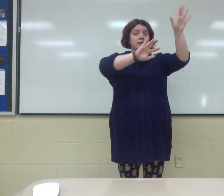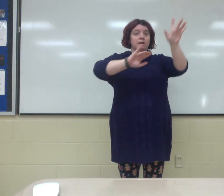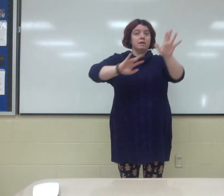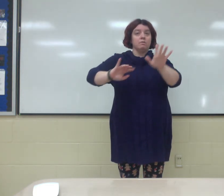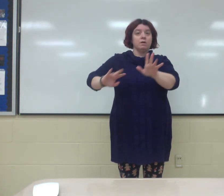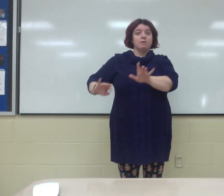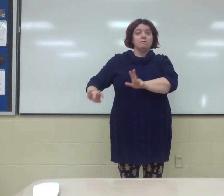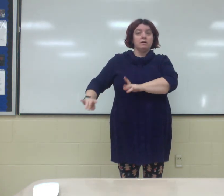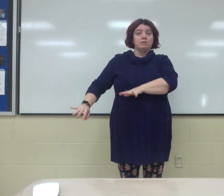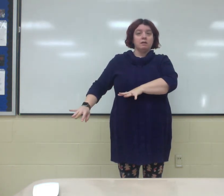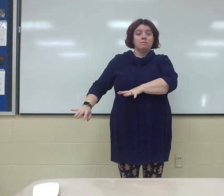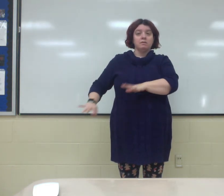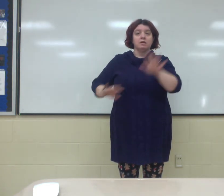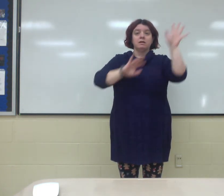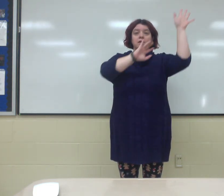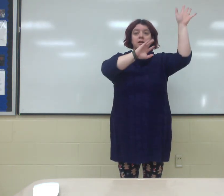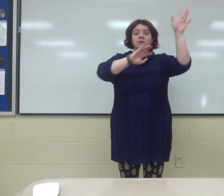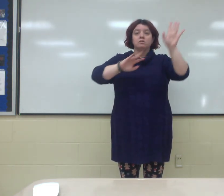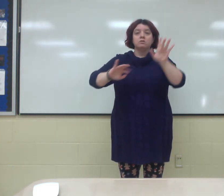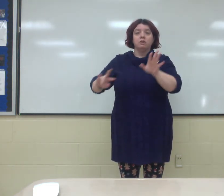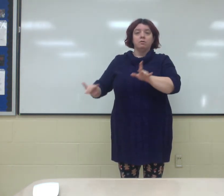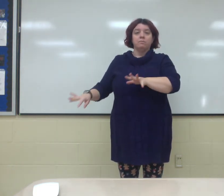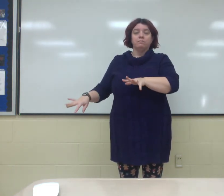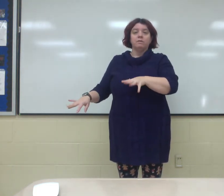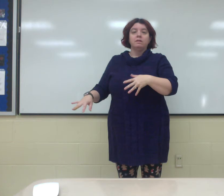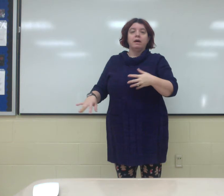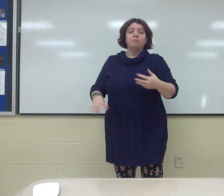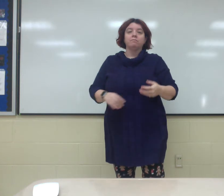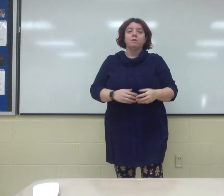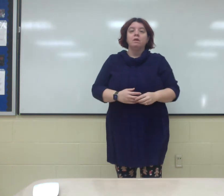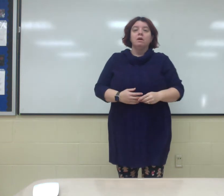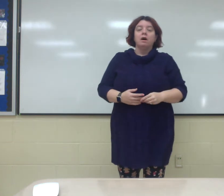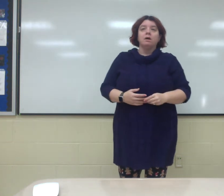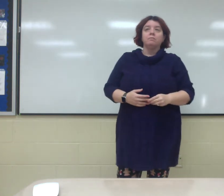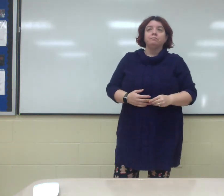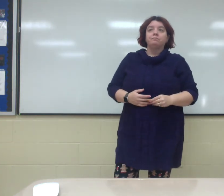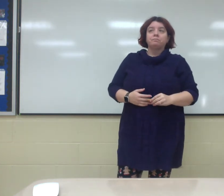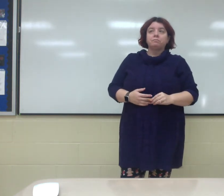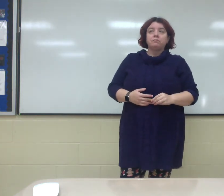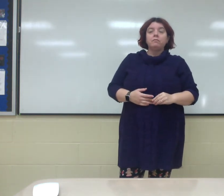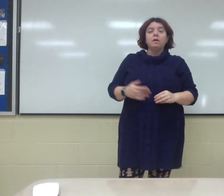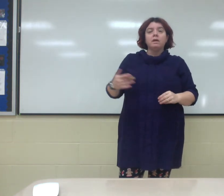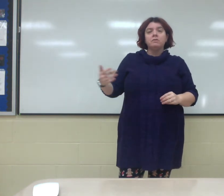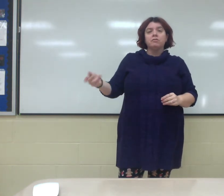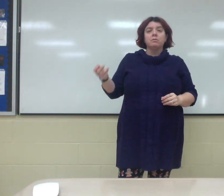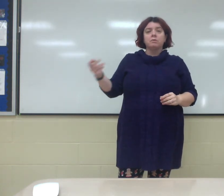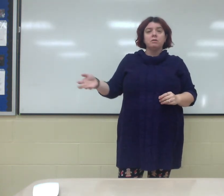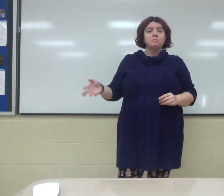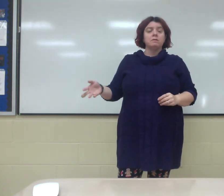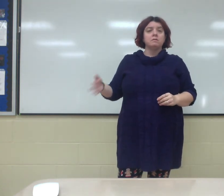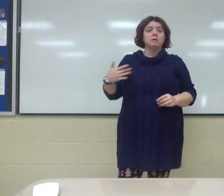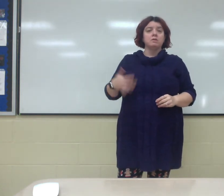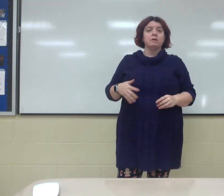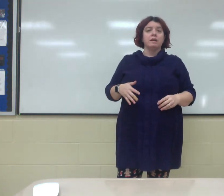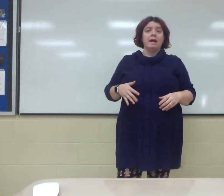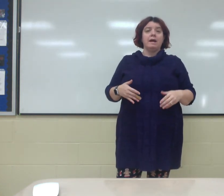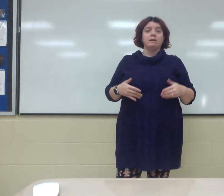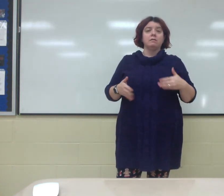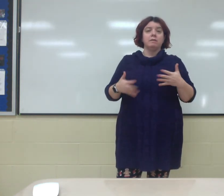and I wave down to the dominant side, snow. Now, like you'll see with Christmas, you can add many